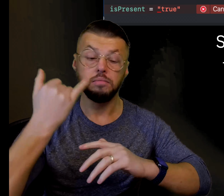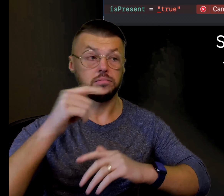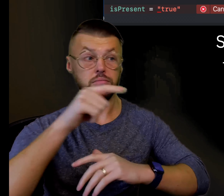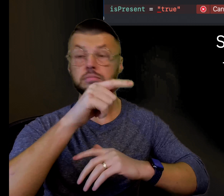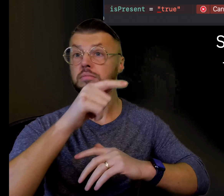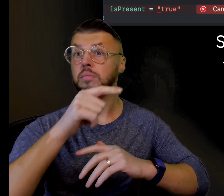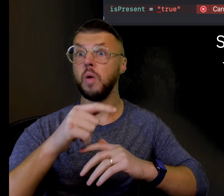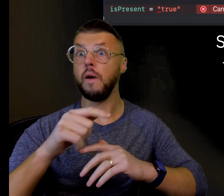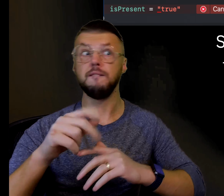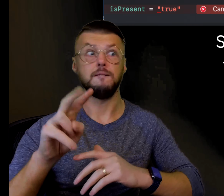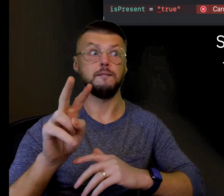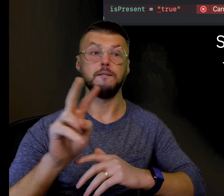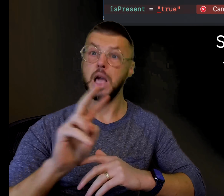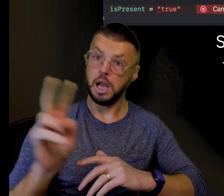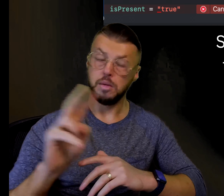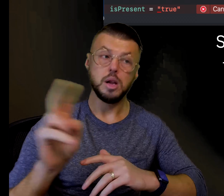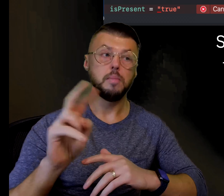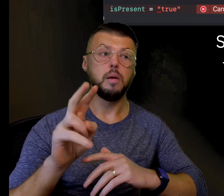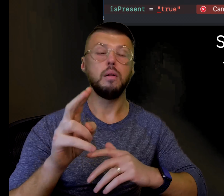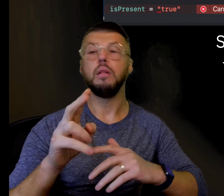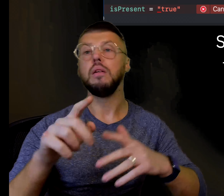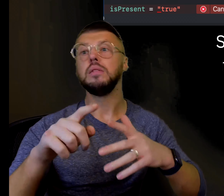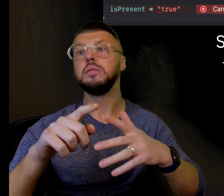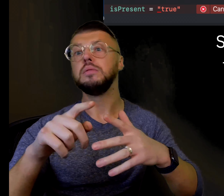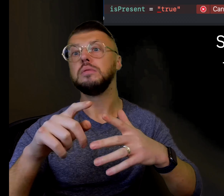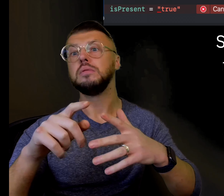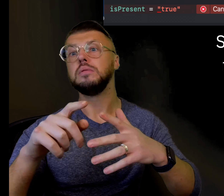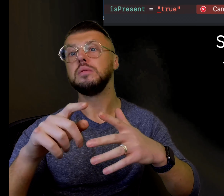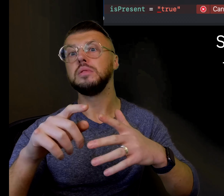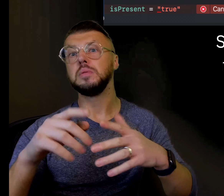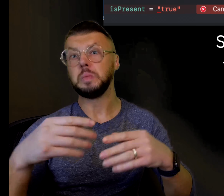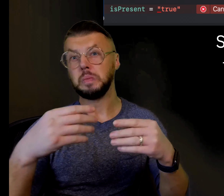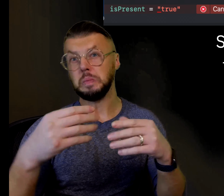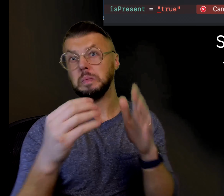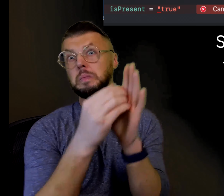What does it mean? For example, we have a variable